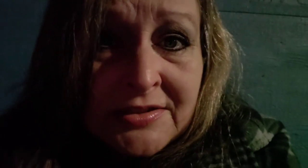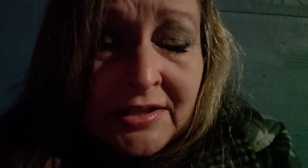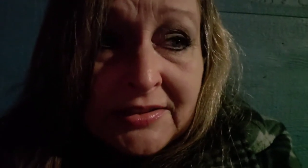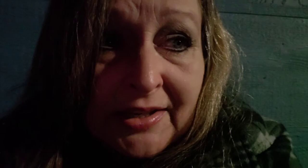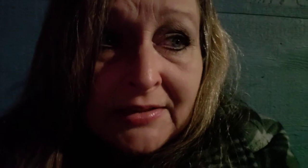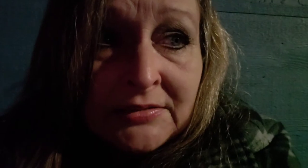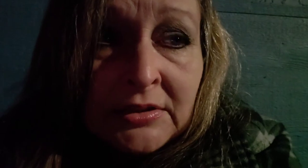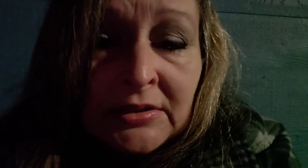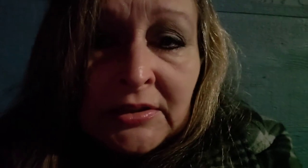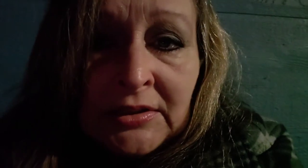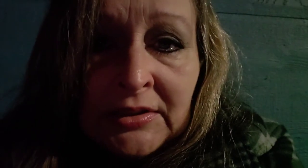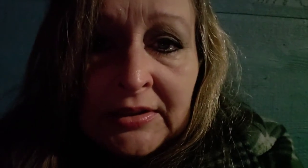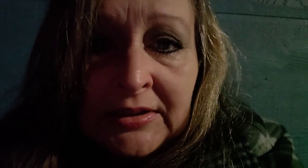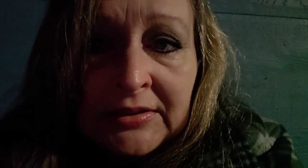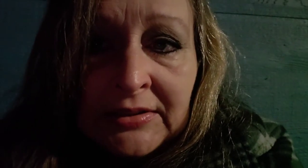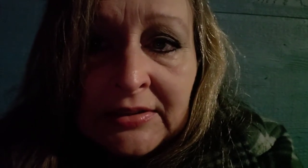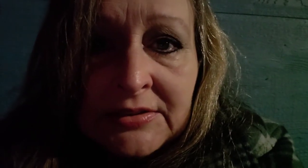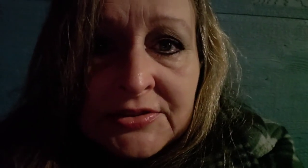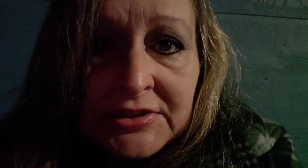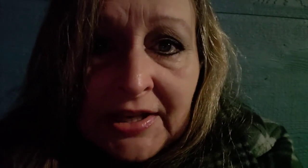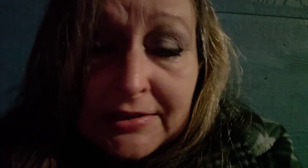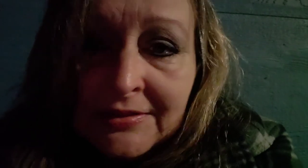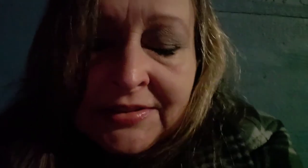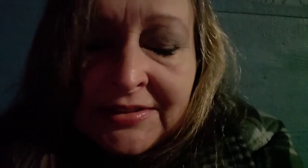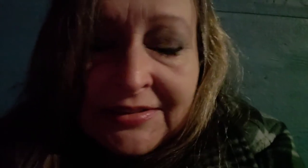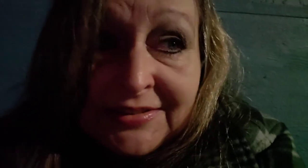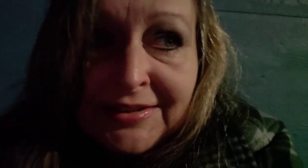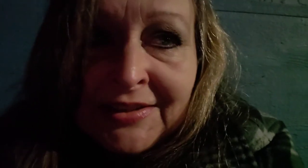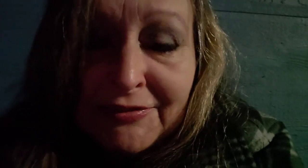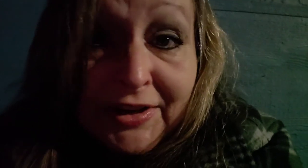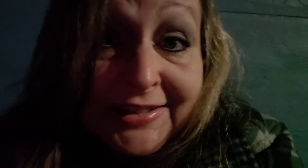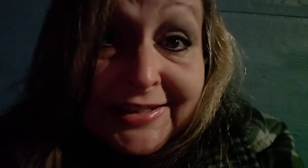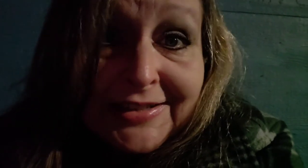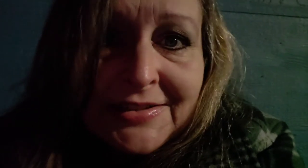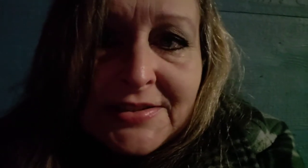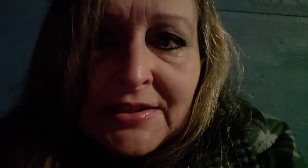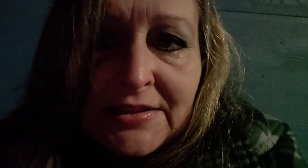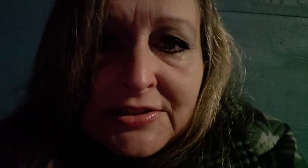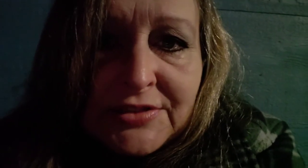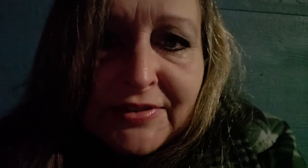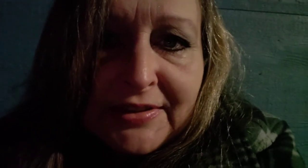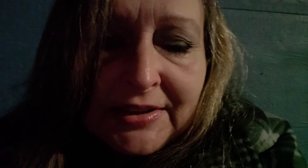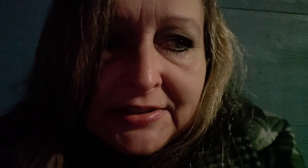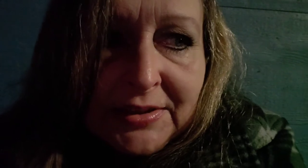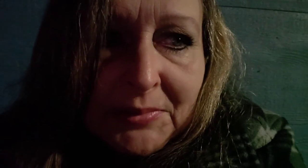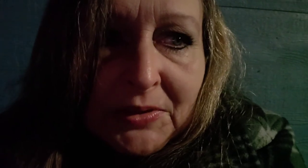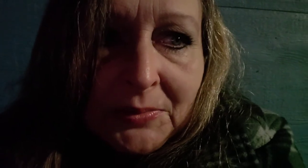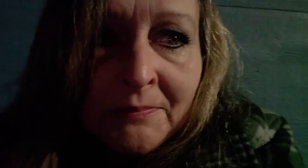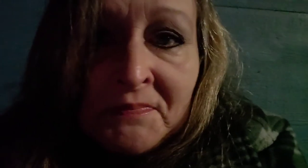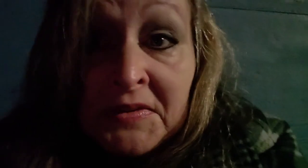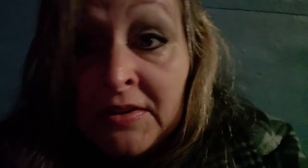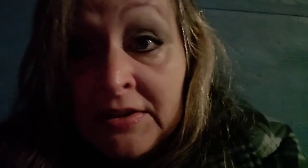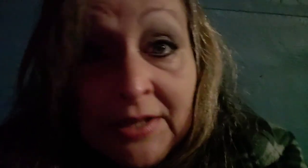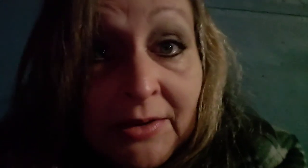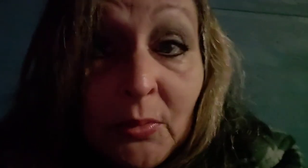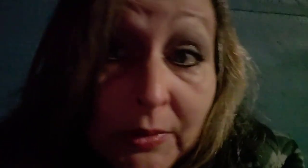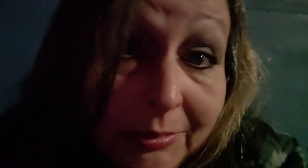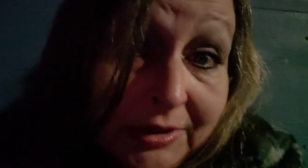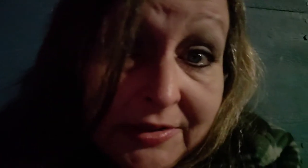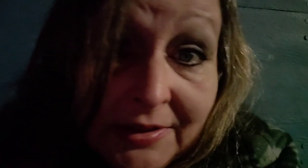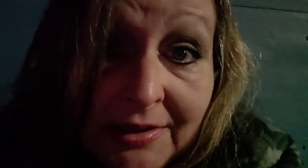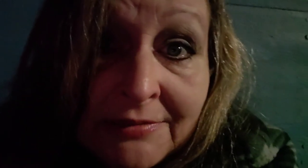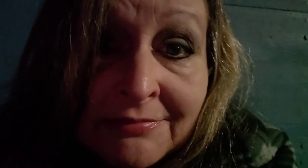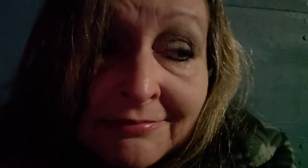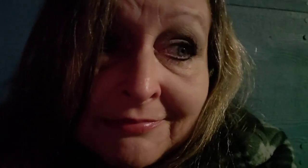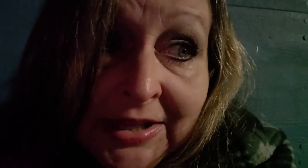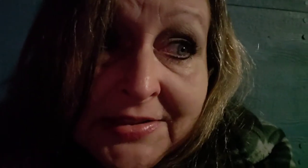lungs had shut down. And she had for 8 days. And then she finally got to come home. Now, we would